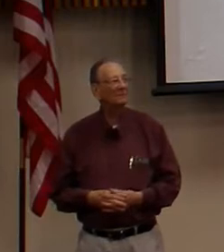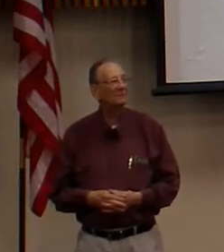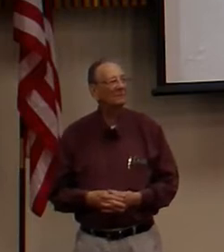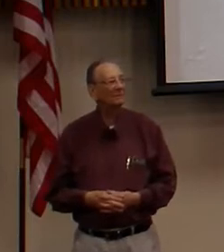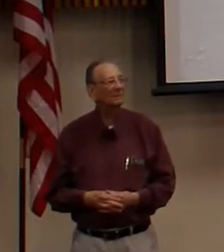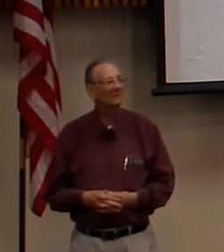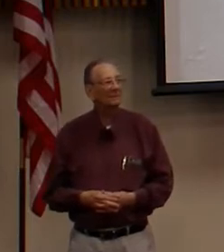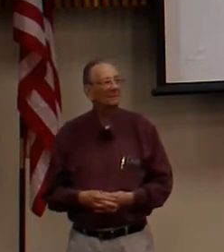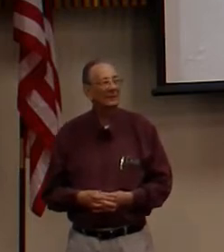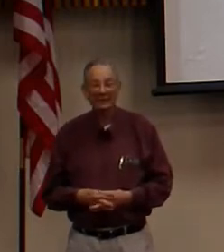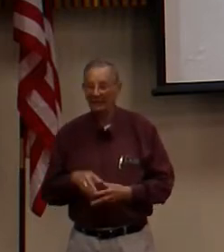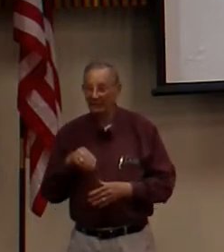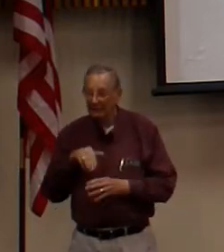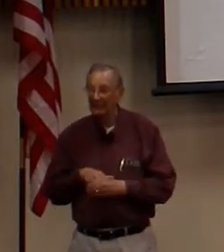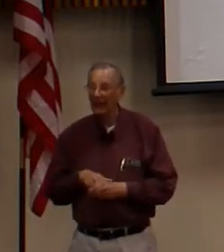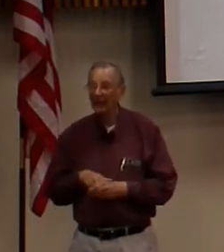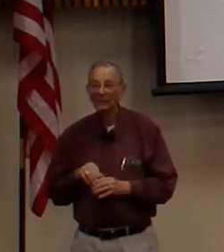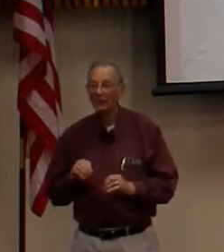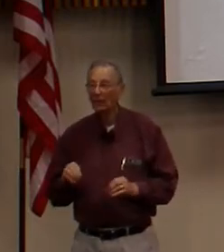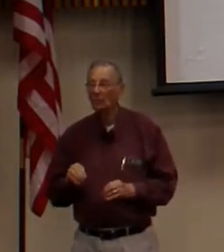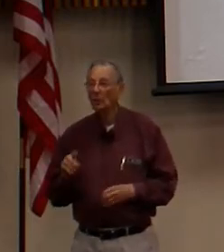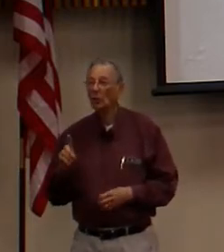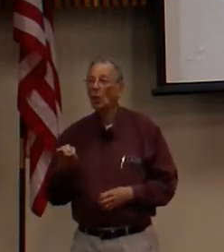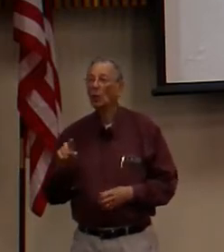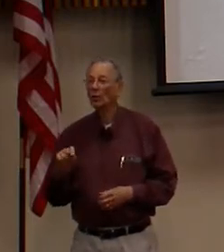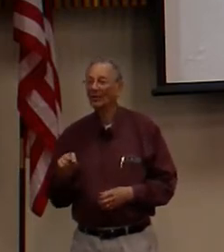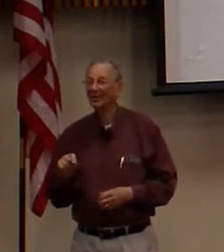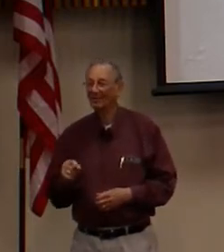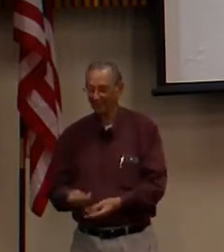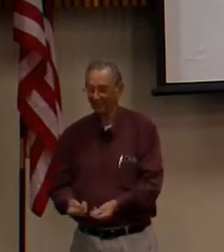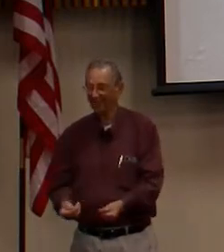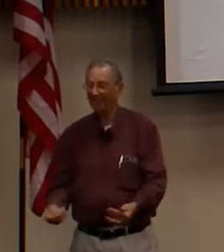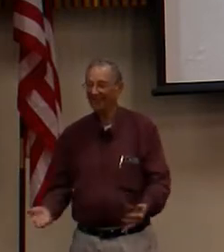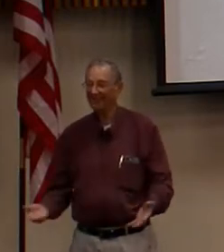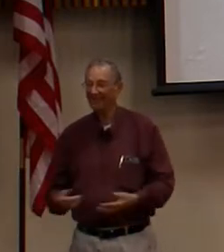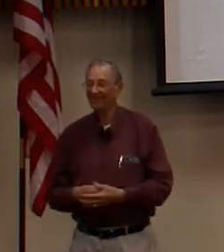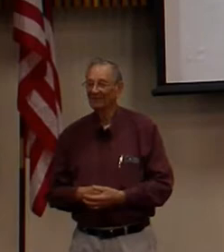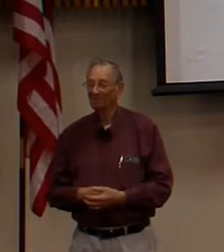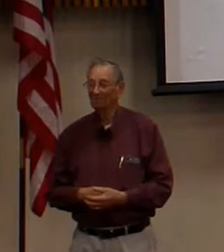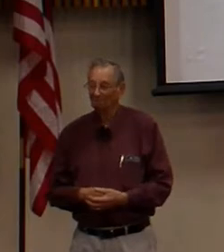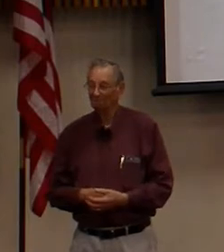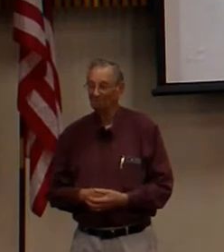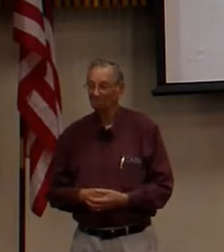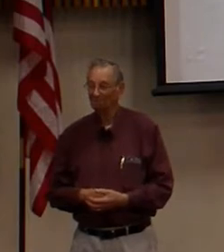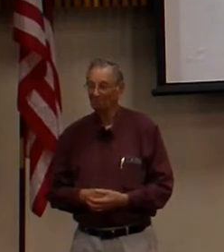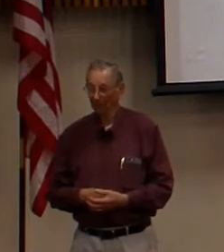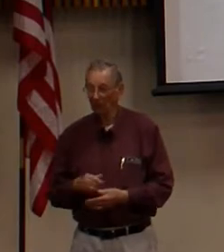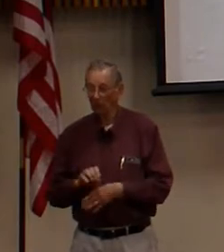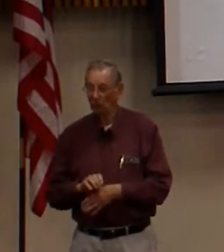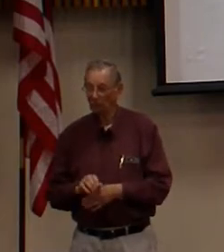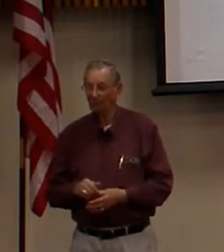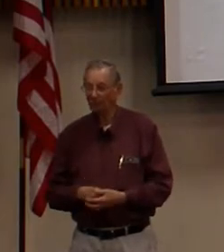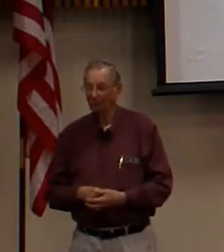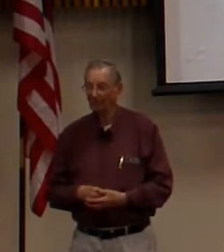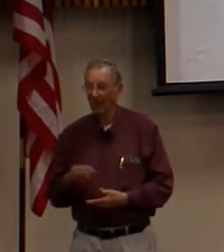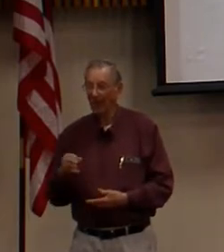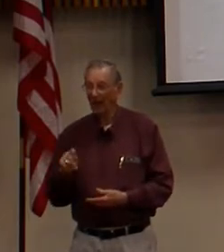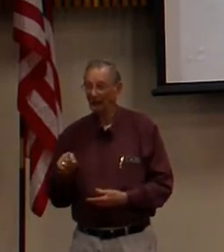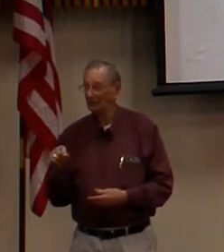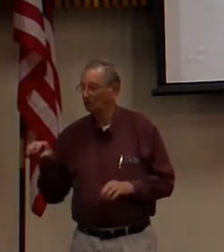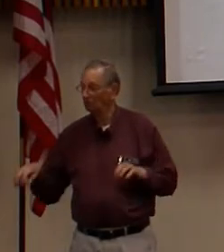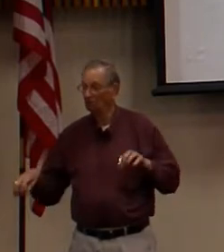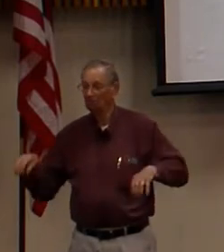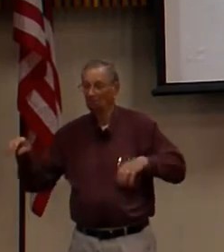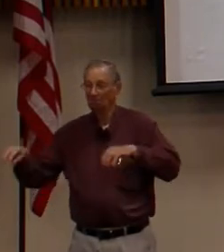This is inside, nothing but dirt. These are just, you know, huts enclosed